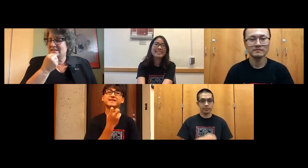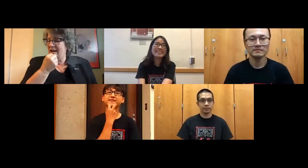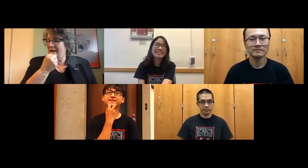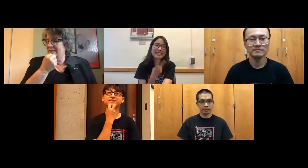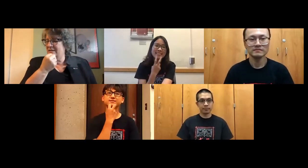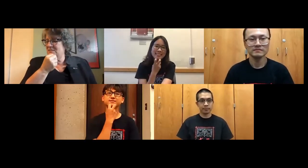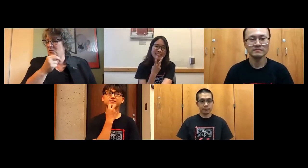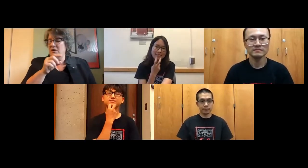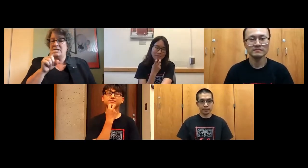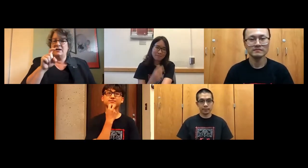sign is for